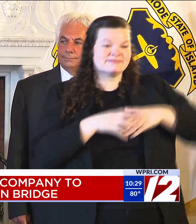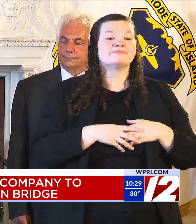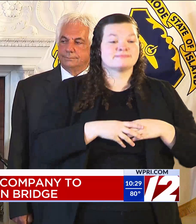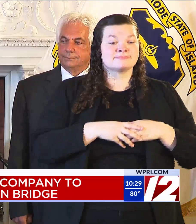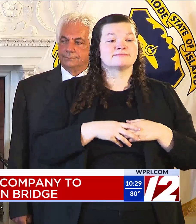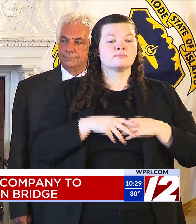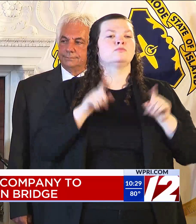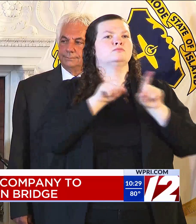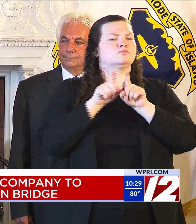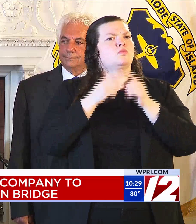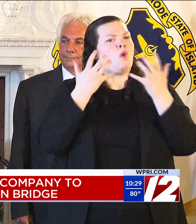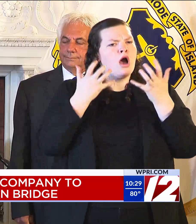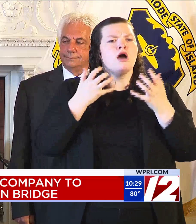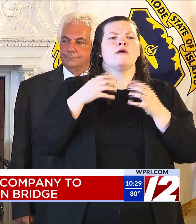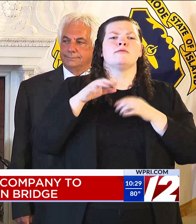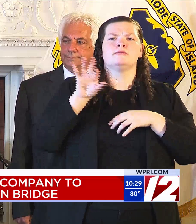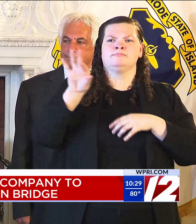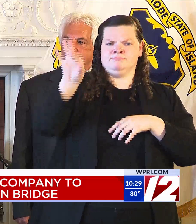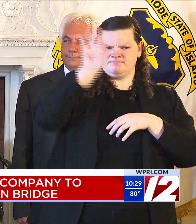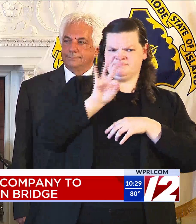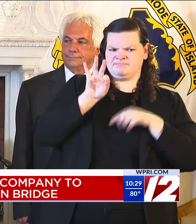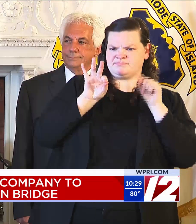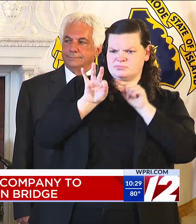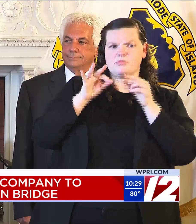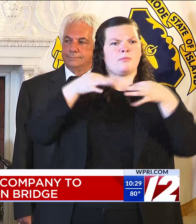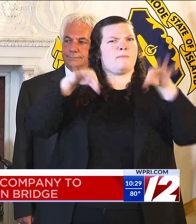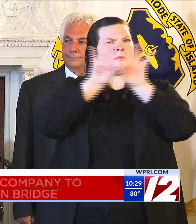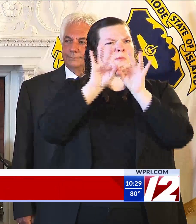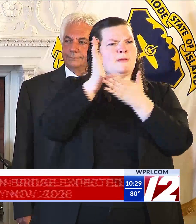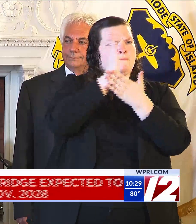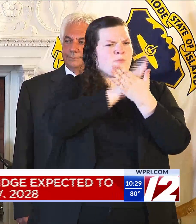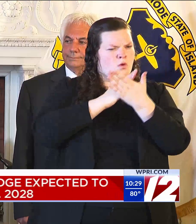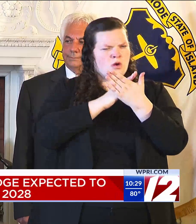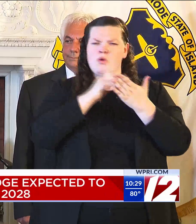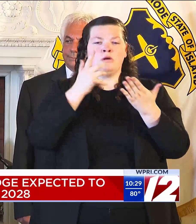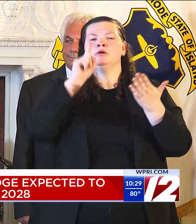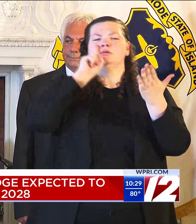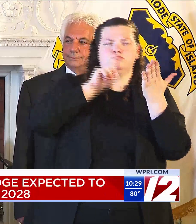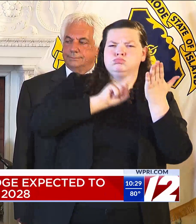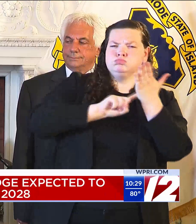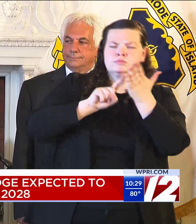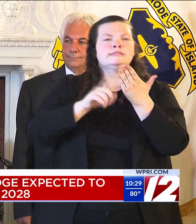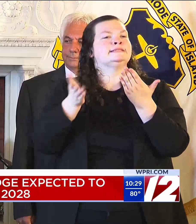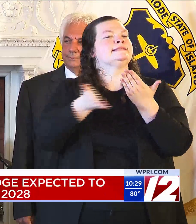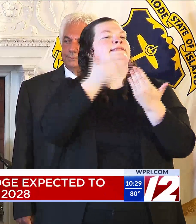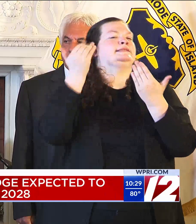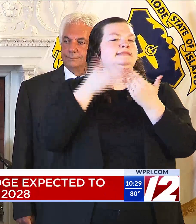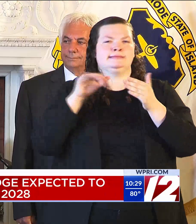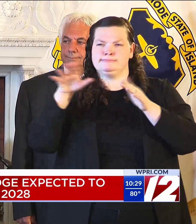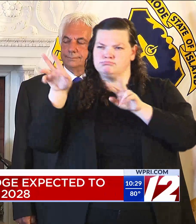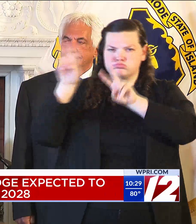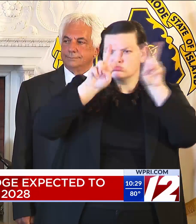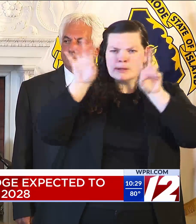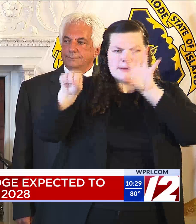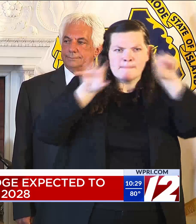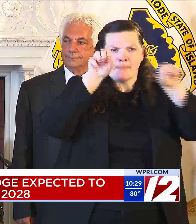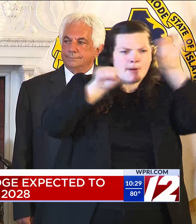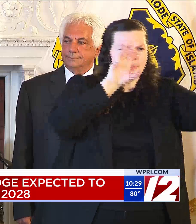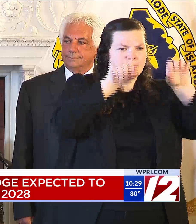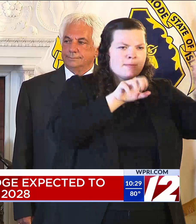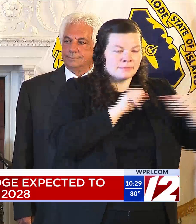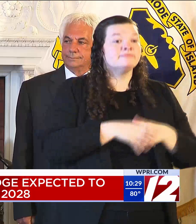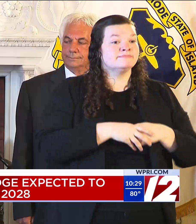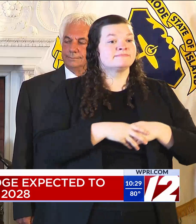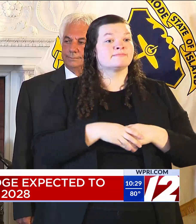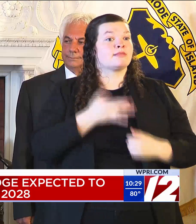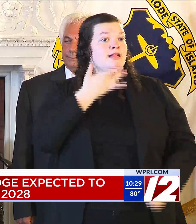maintained. Fortunately, the new Chain of Rocks Bridge carrying I-270 over the Mississippi River that we completed in late 2024 was